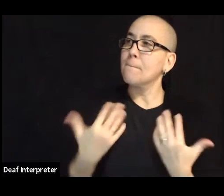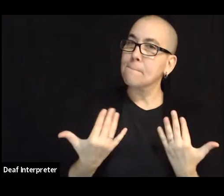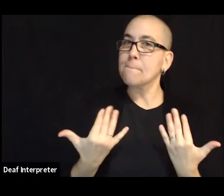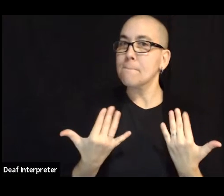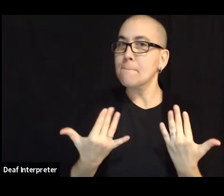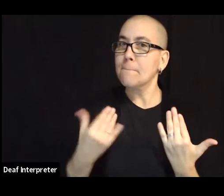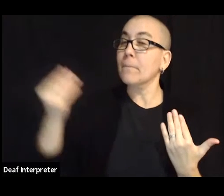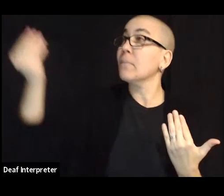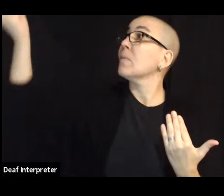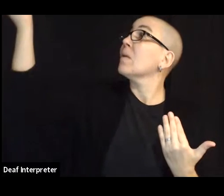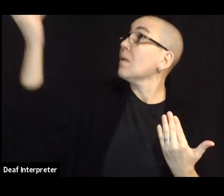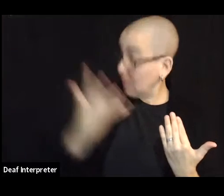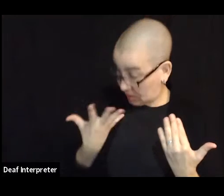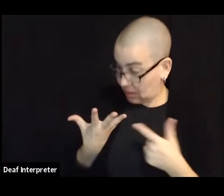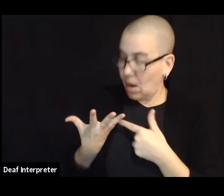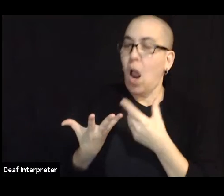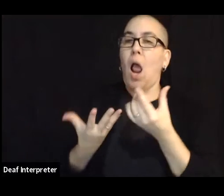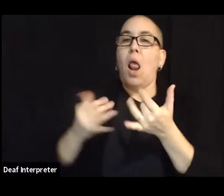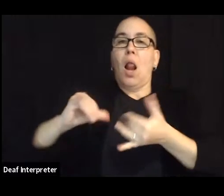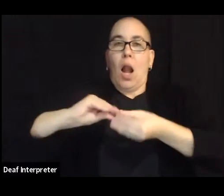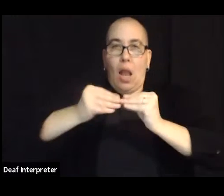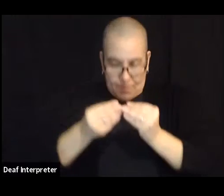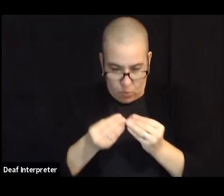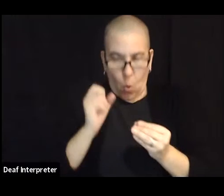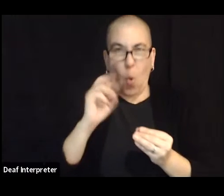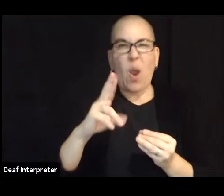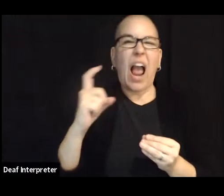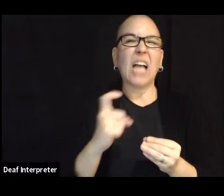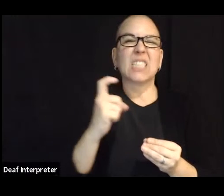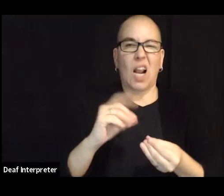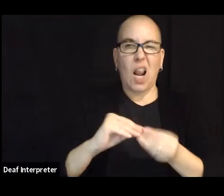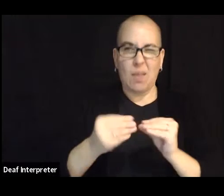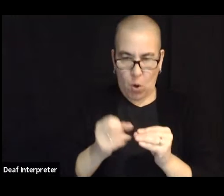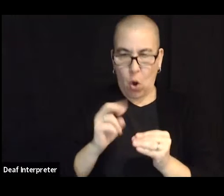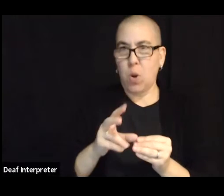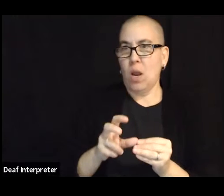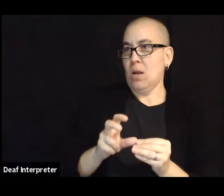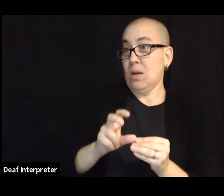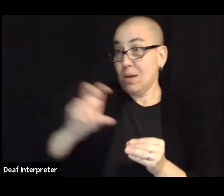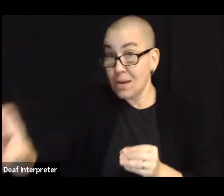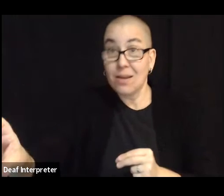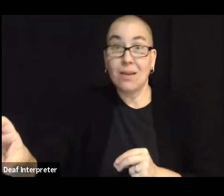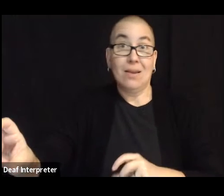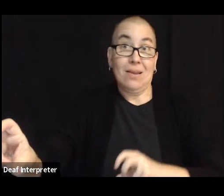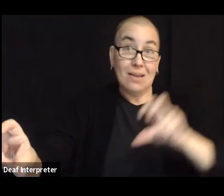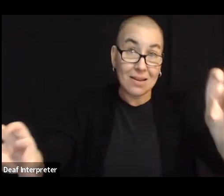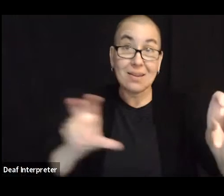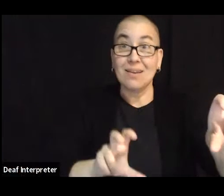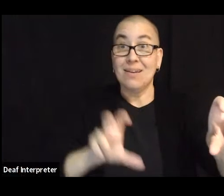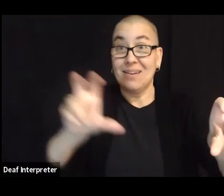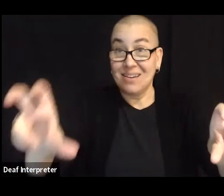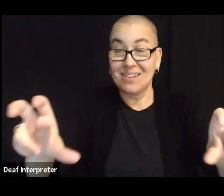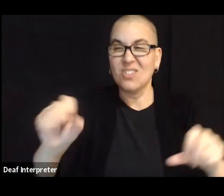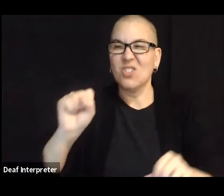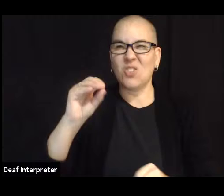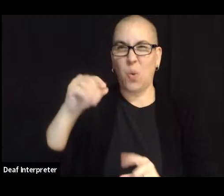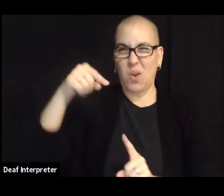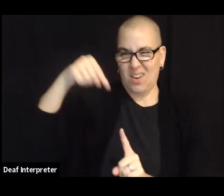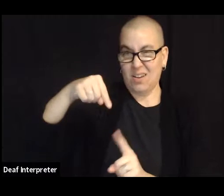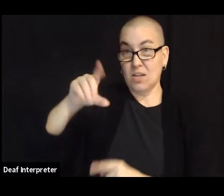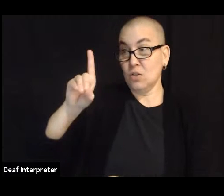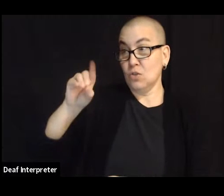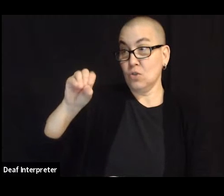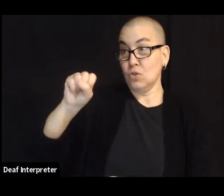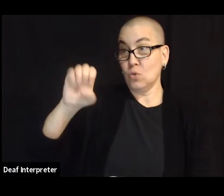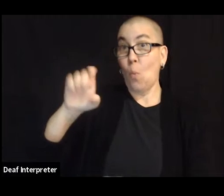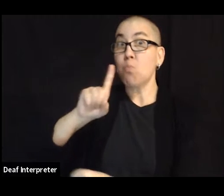you look at numbers like doses promised or doses shipped, they look much bigger than doses administered.